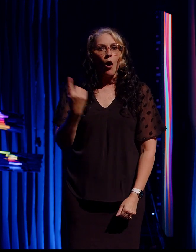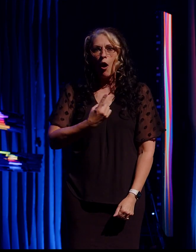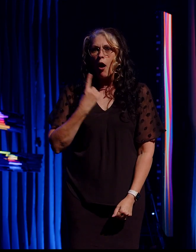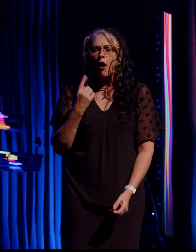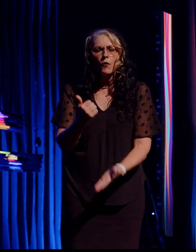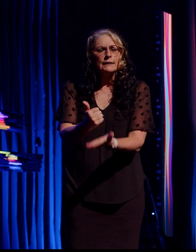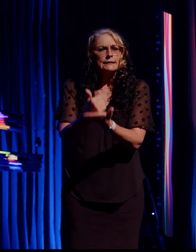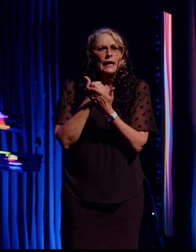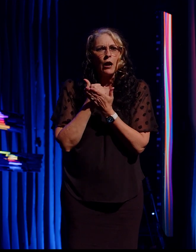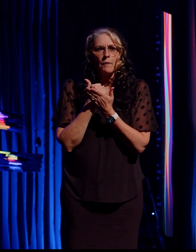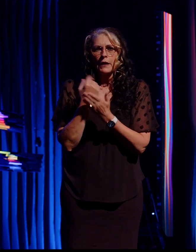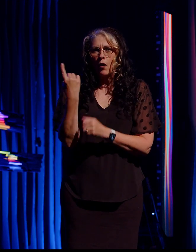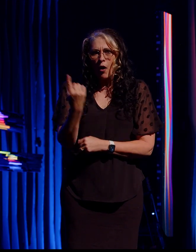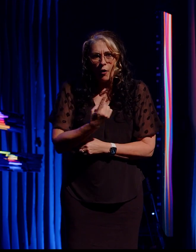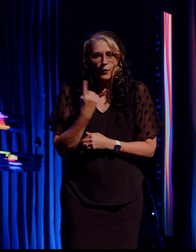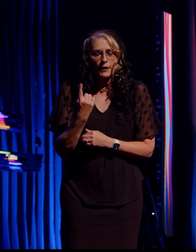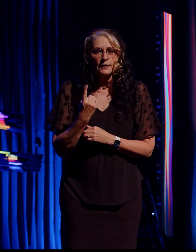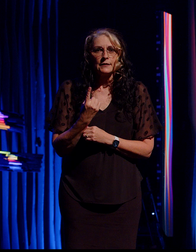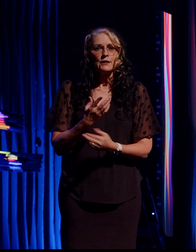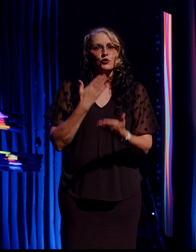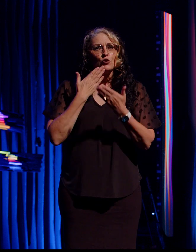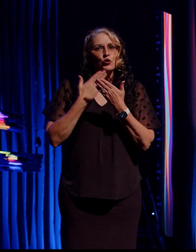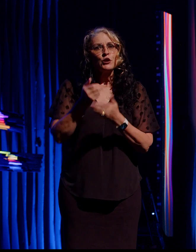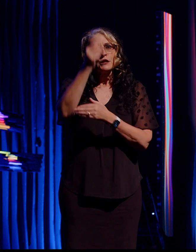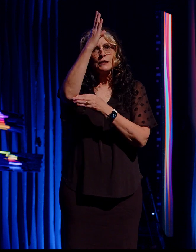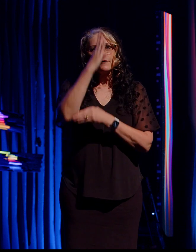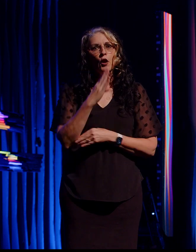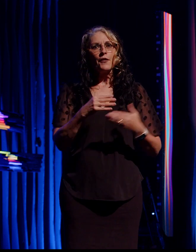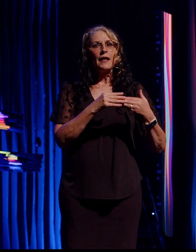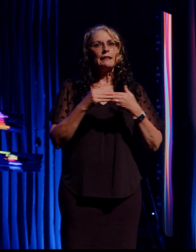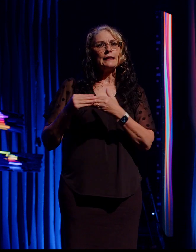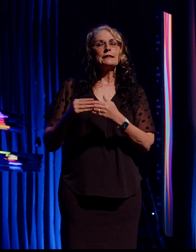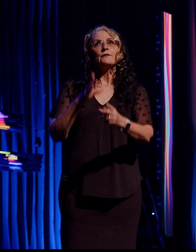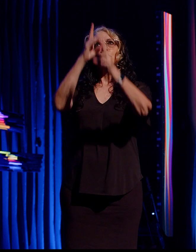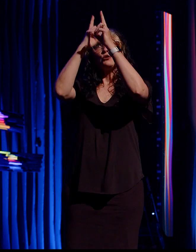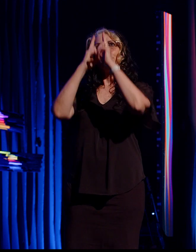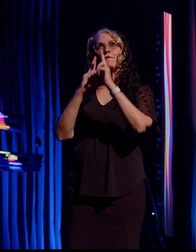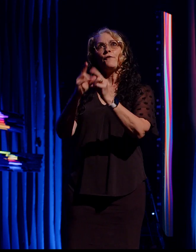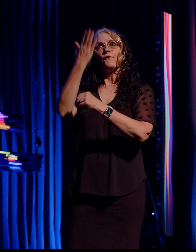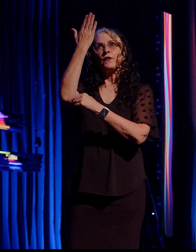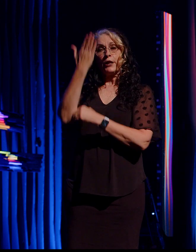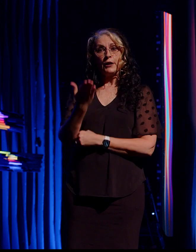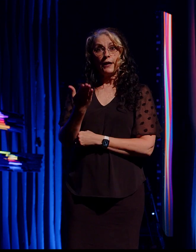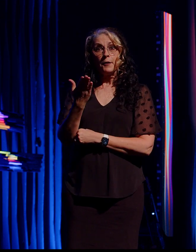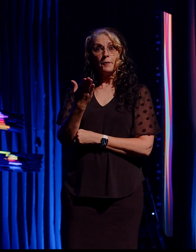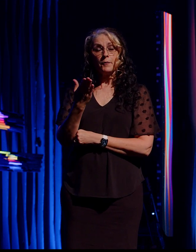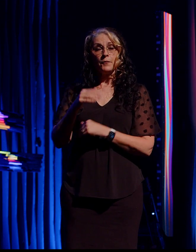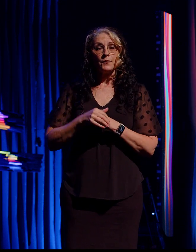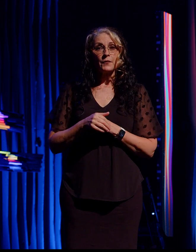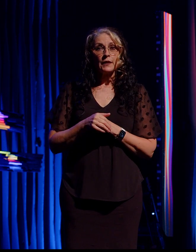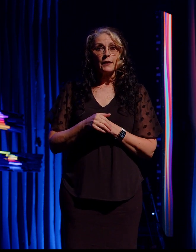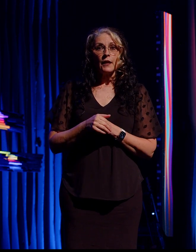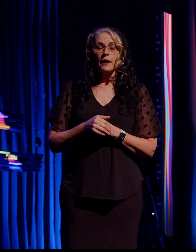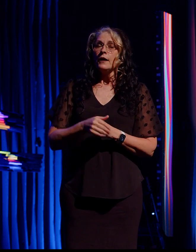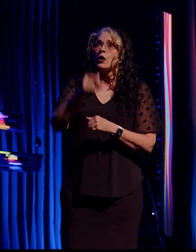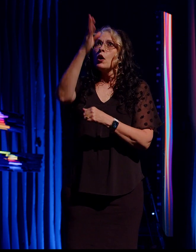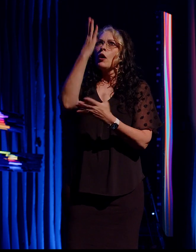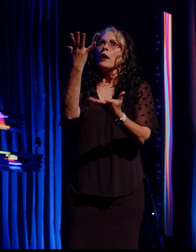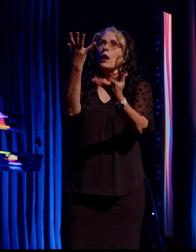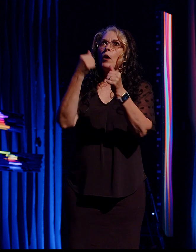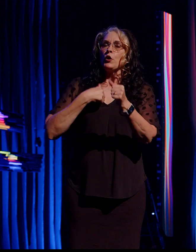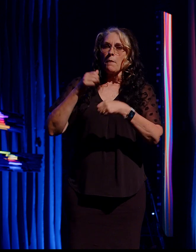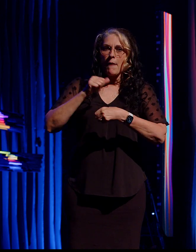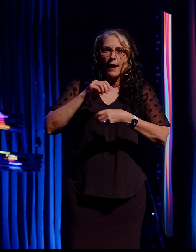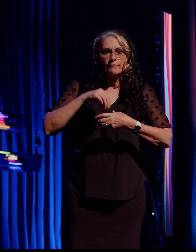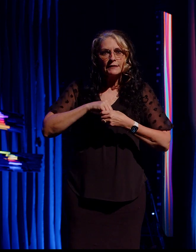going to help me. It's the goodness of God that leads us to fear him. And when we fear him, and we're like, God, I want you in my